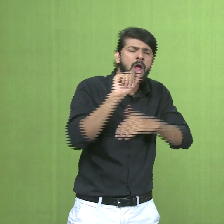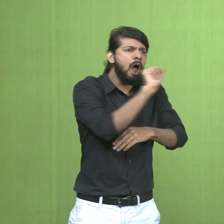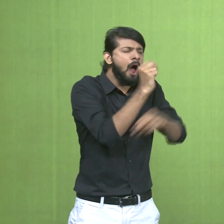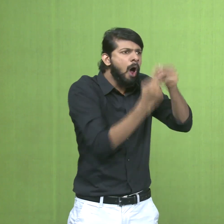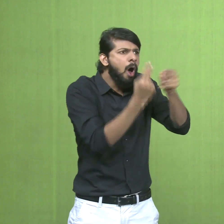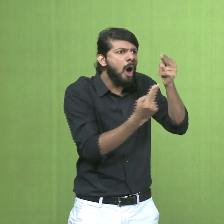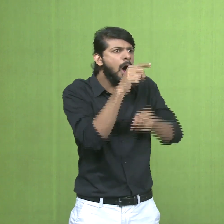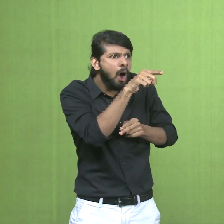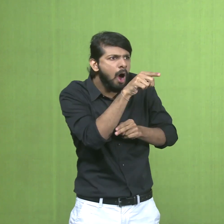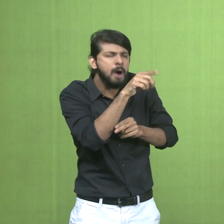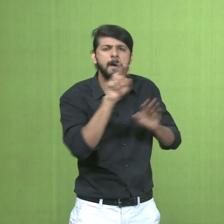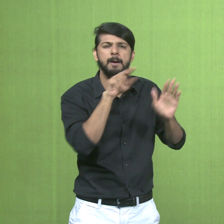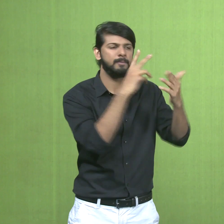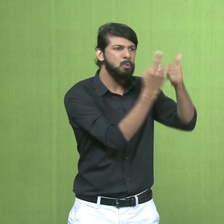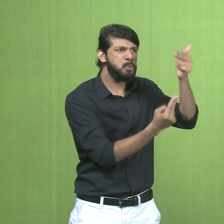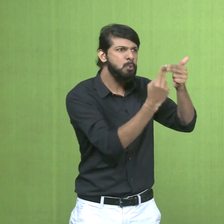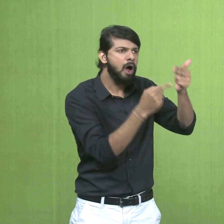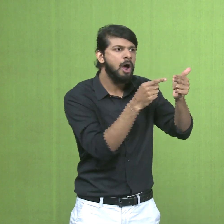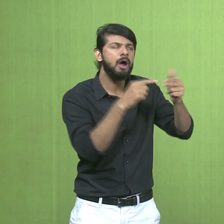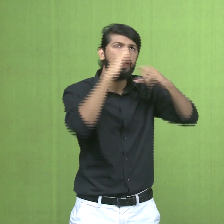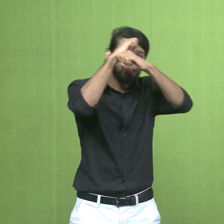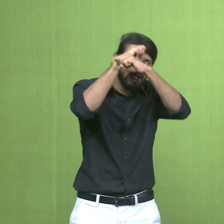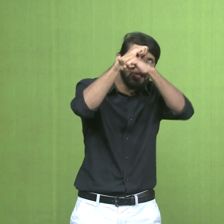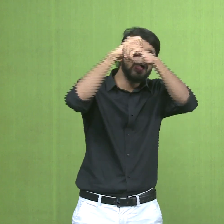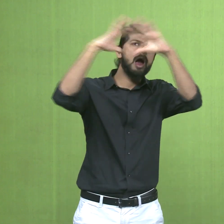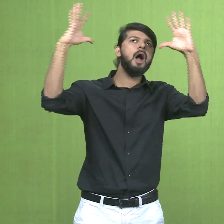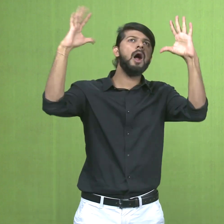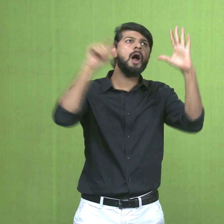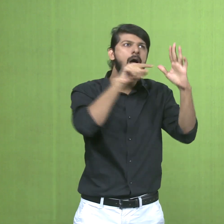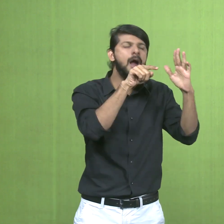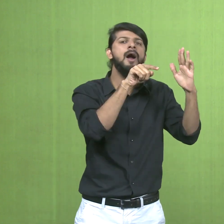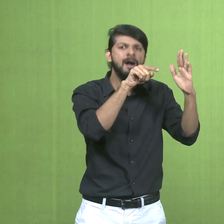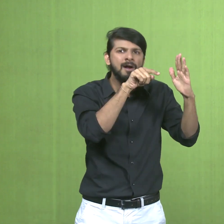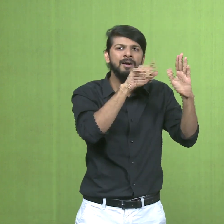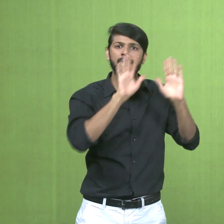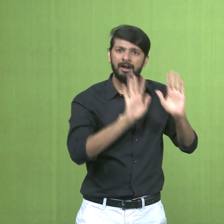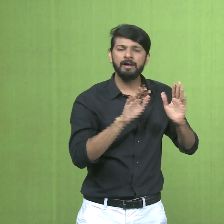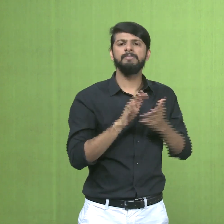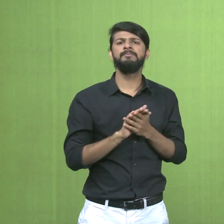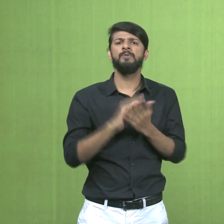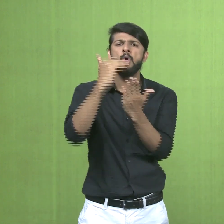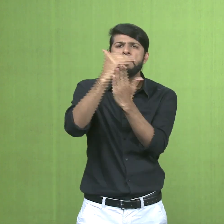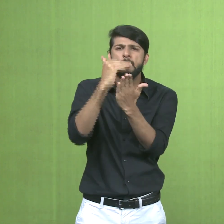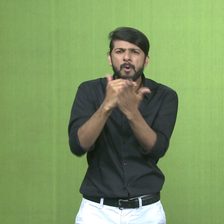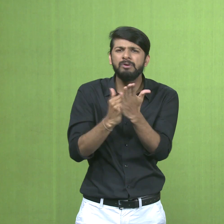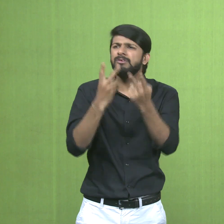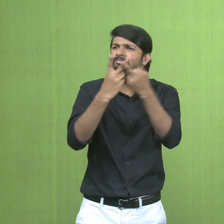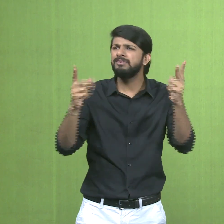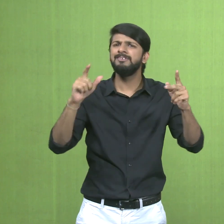Also, the current proverbs of that era in